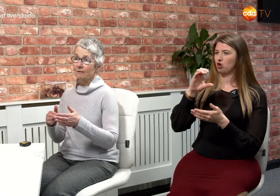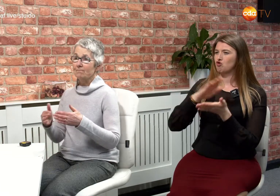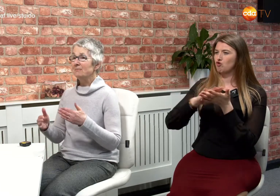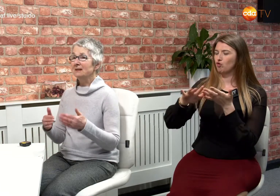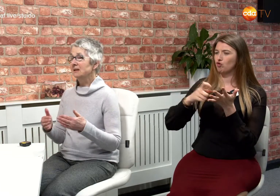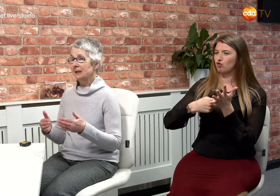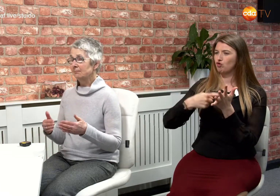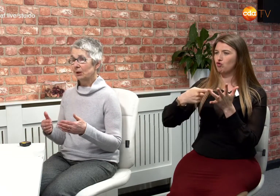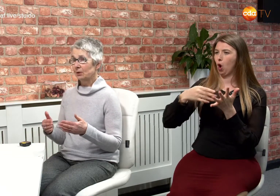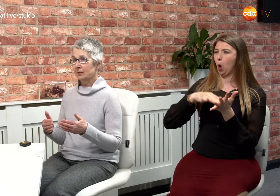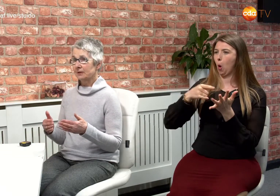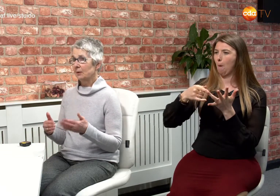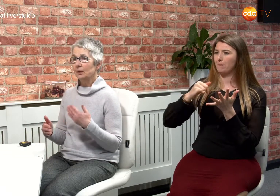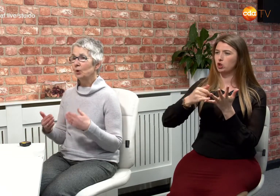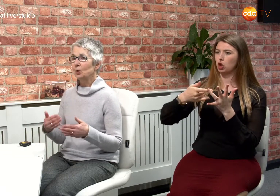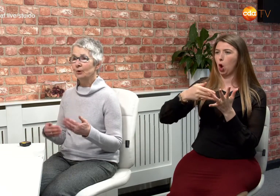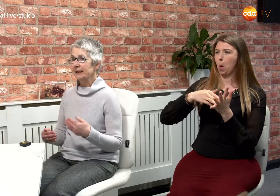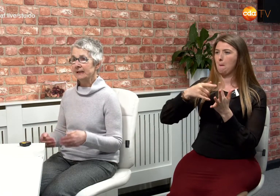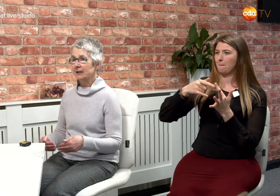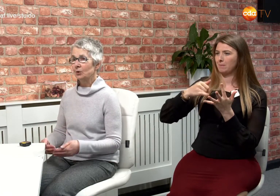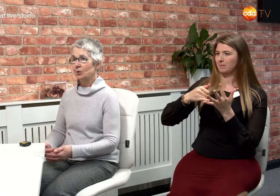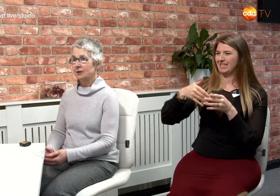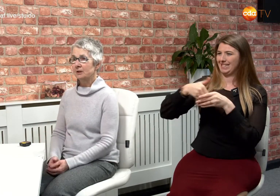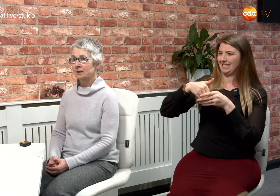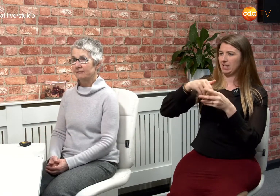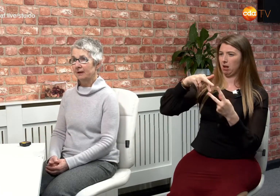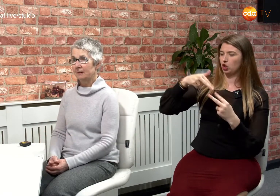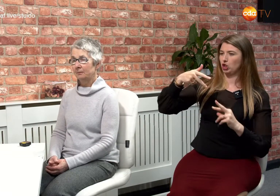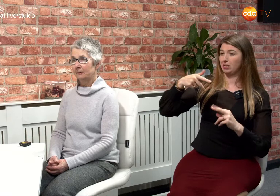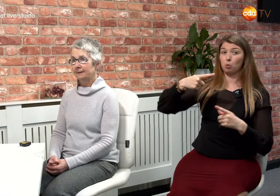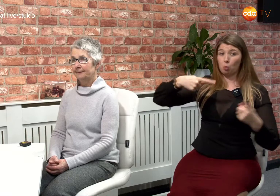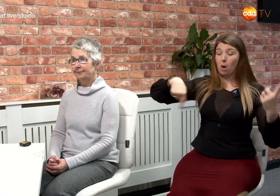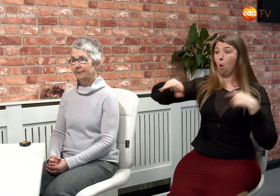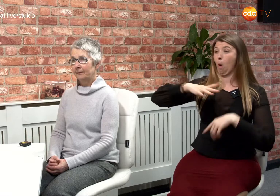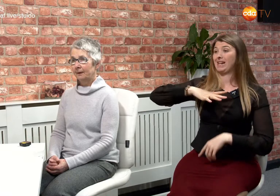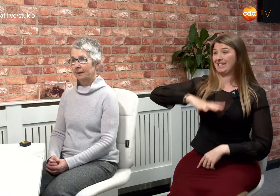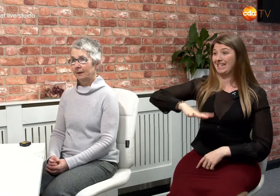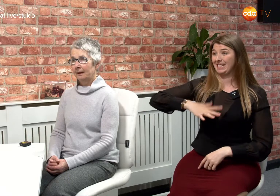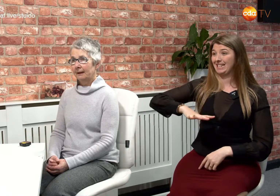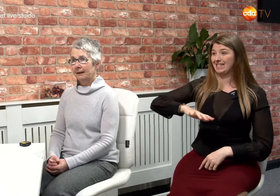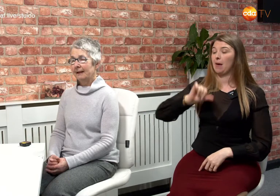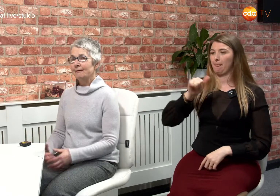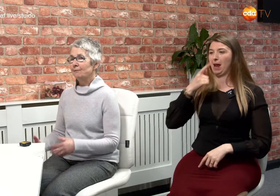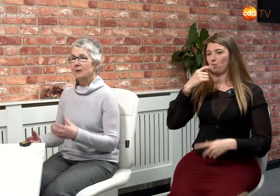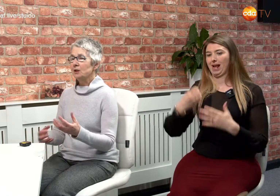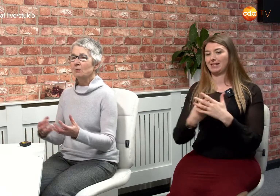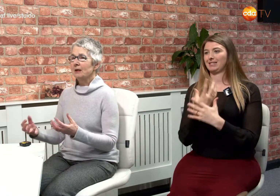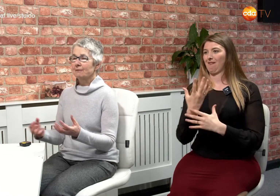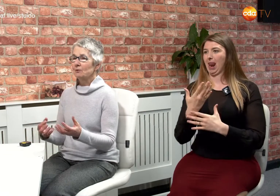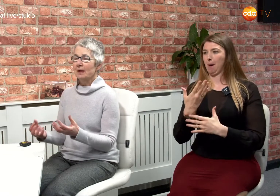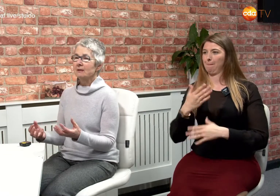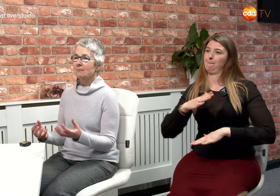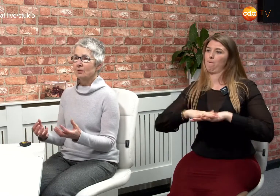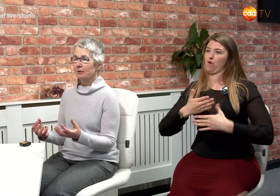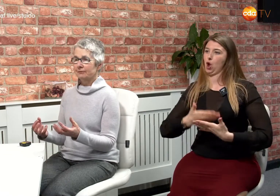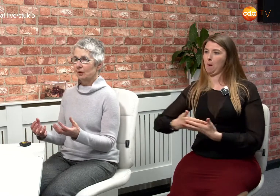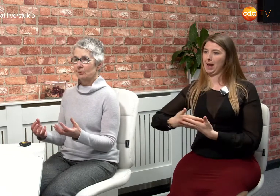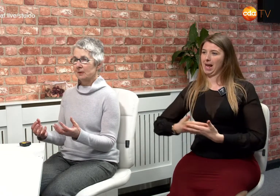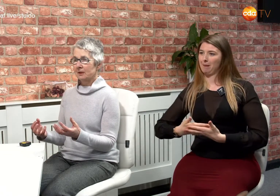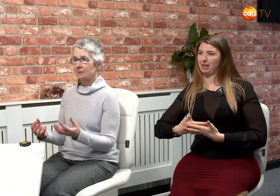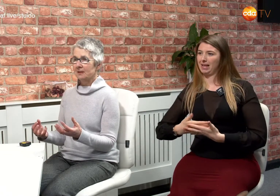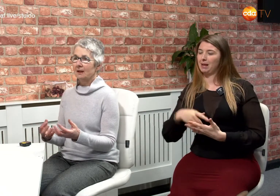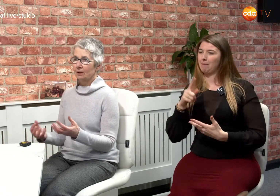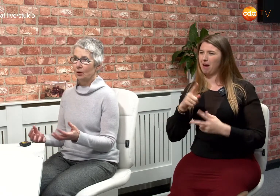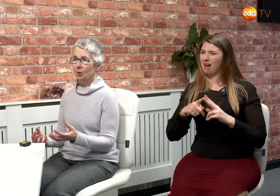are the sort of building blocks that we all need in order to develop. And if we don't have the right number